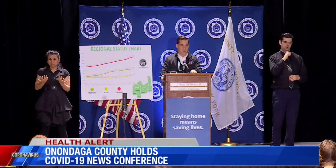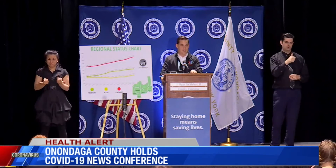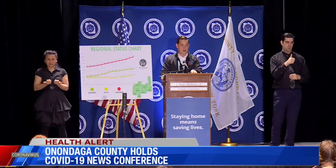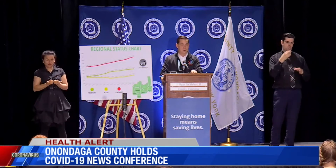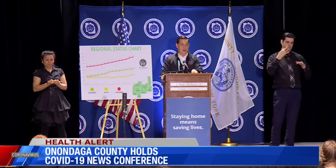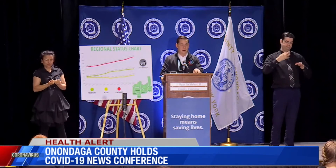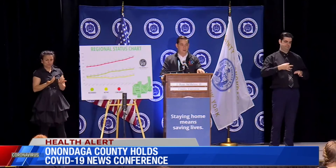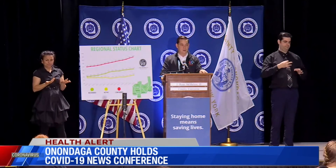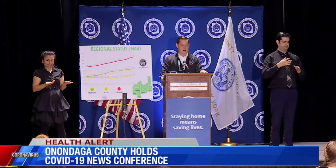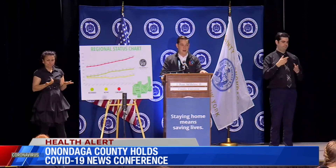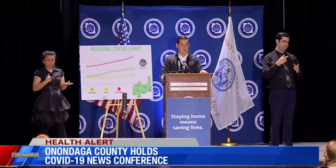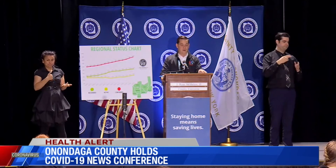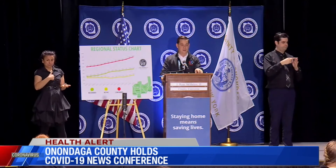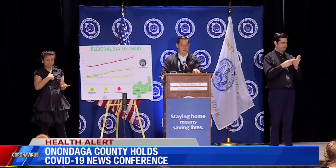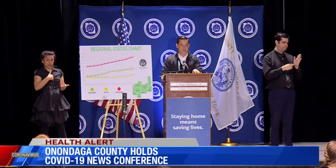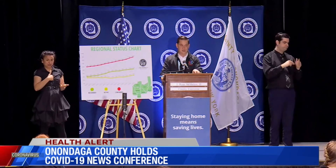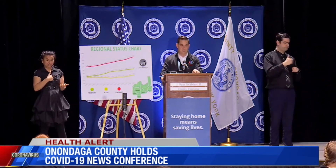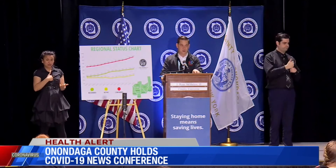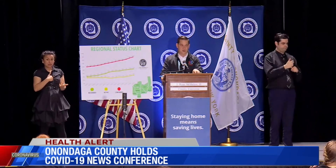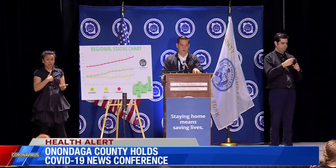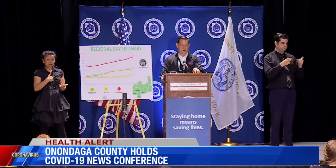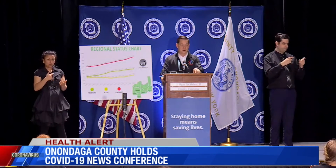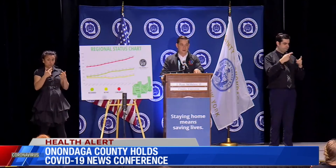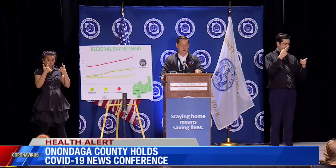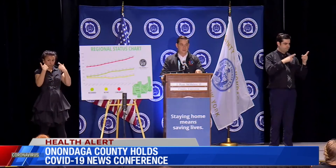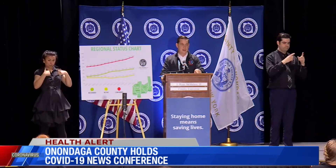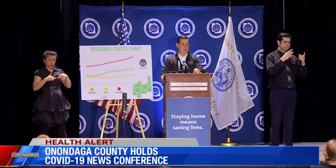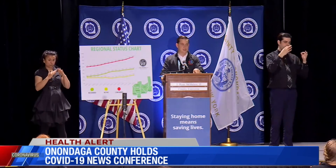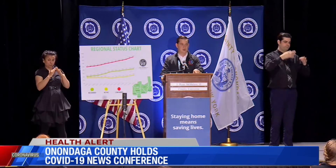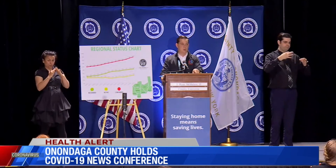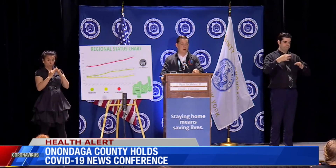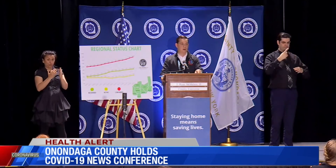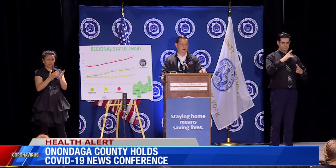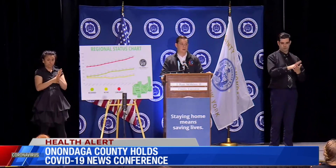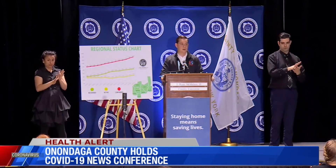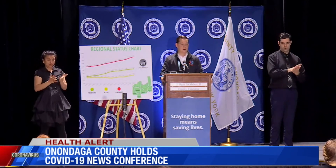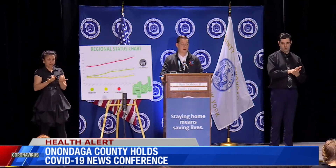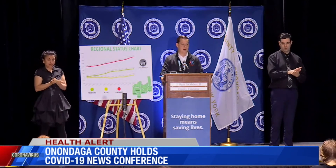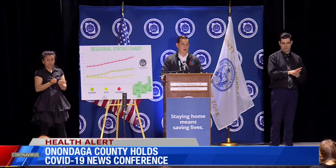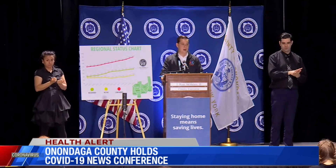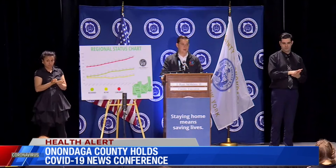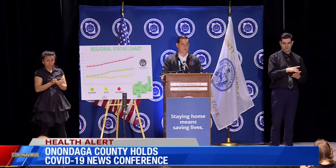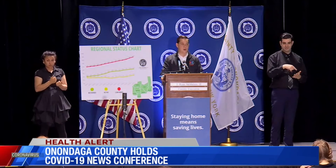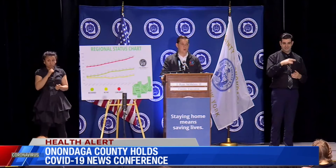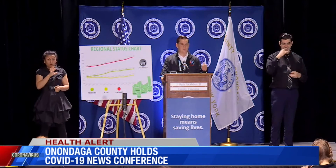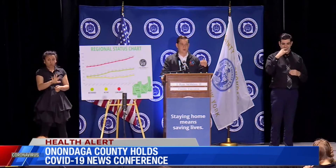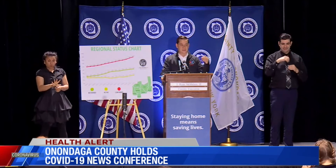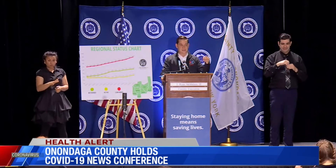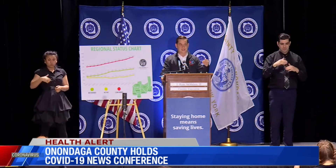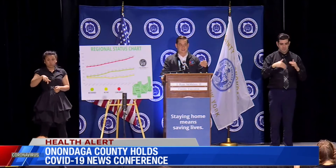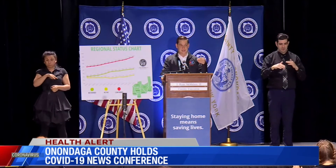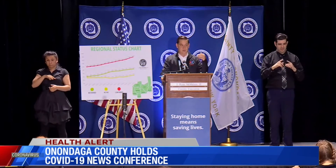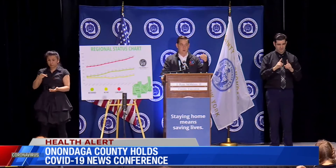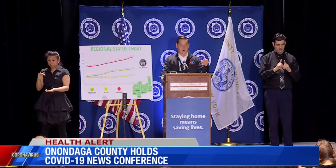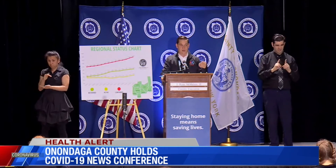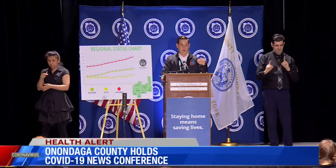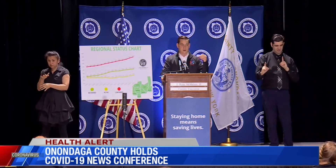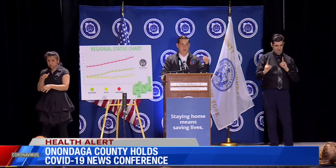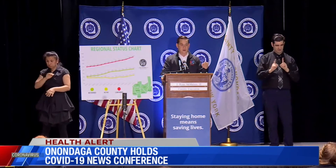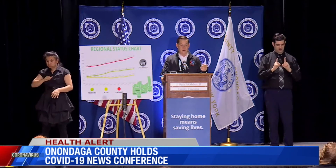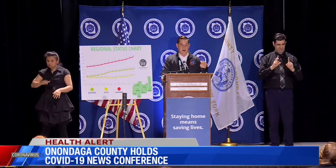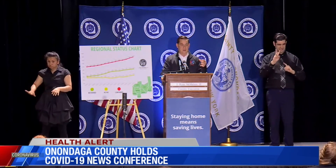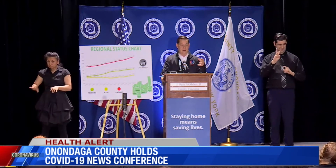have a plan on how you can have all these kids in a building staying 6 feet apart. So from a logistics